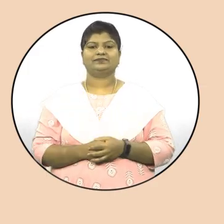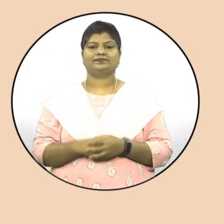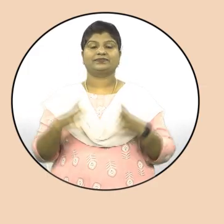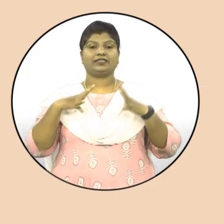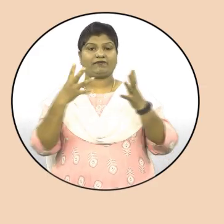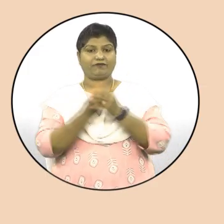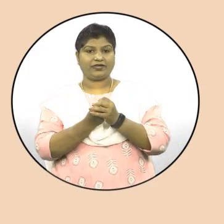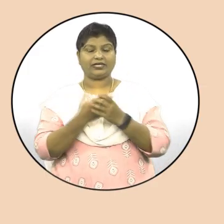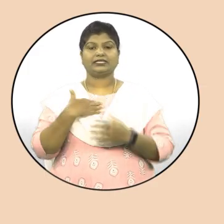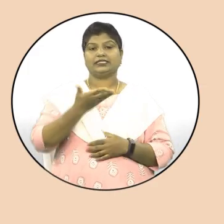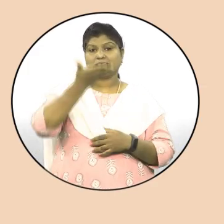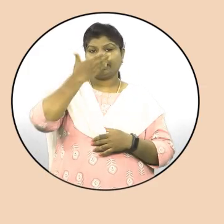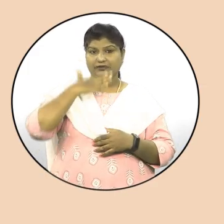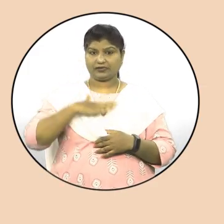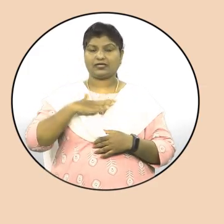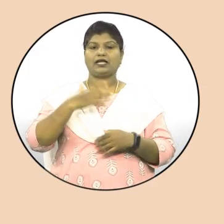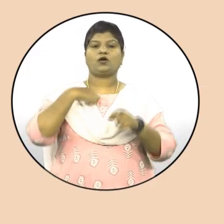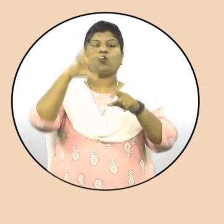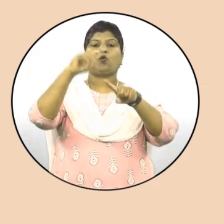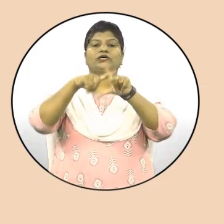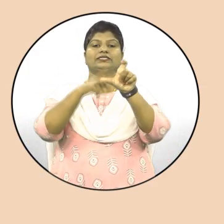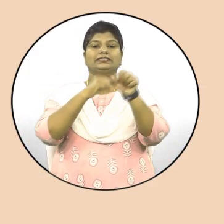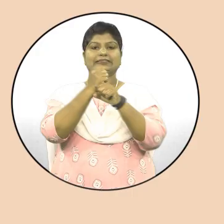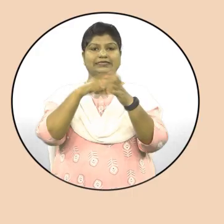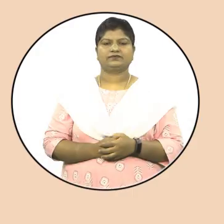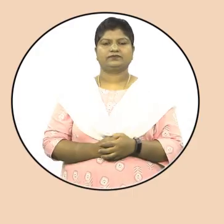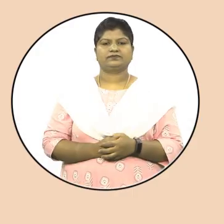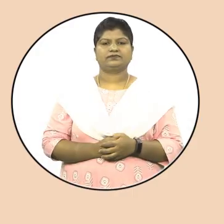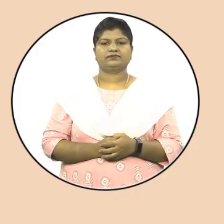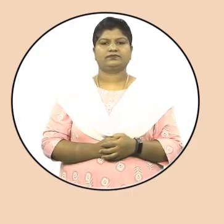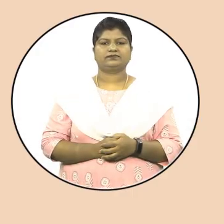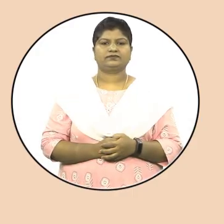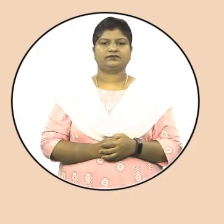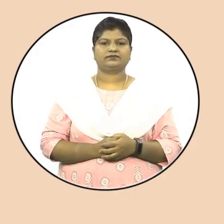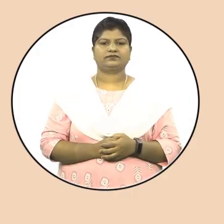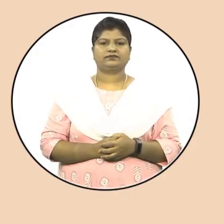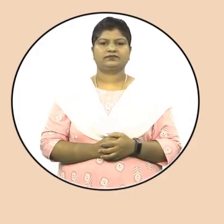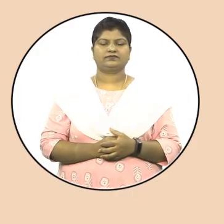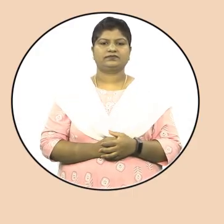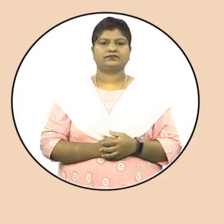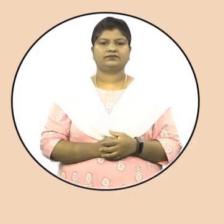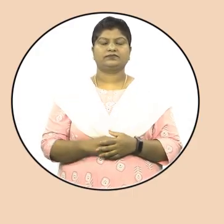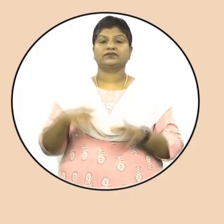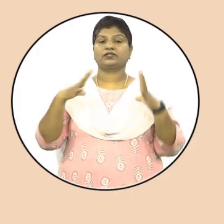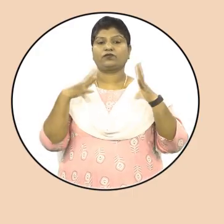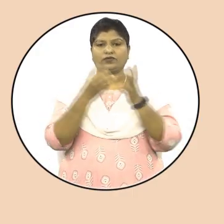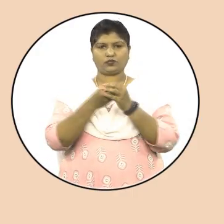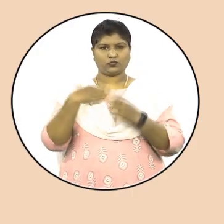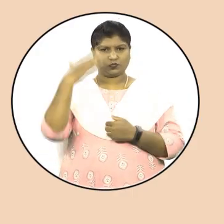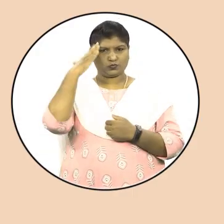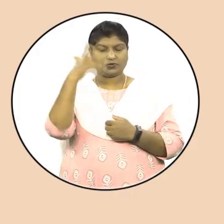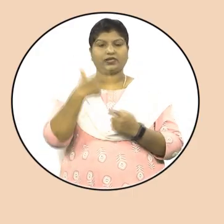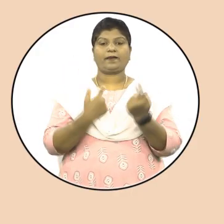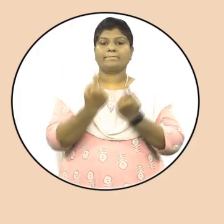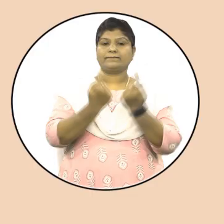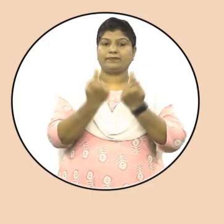We inhale the oxygen and we exhale the carbon dioxide. We know that